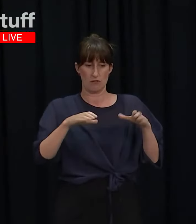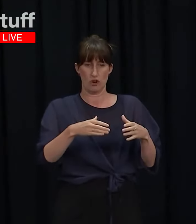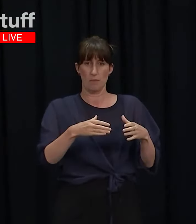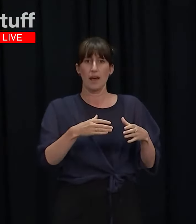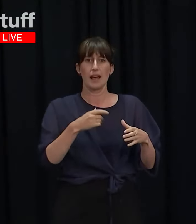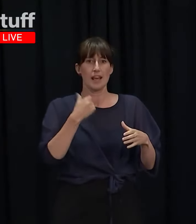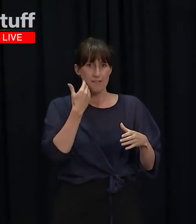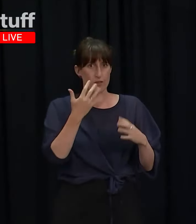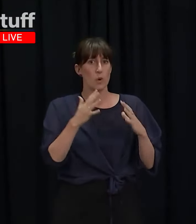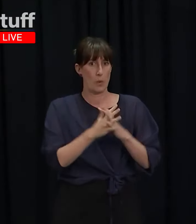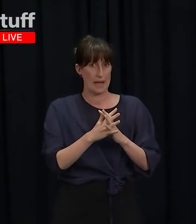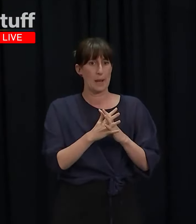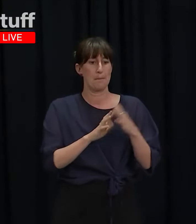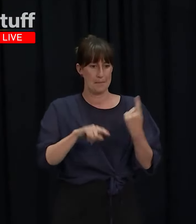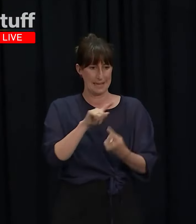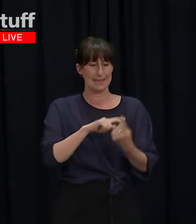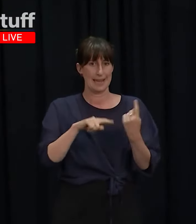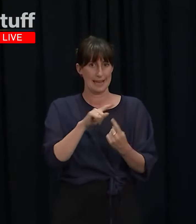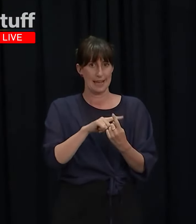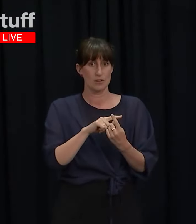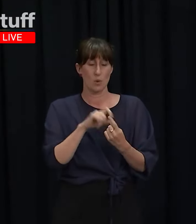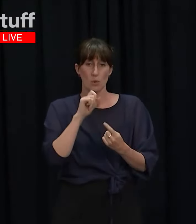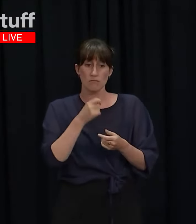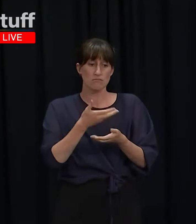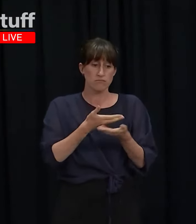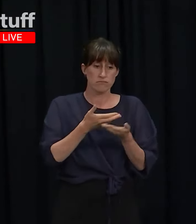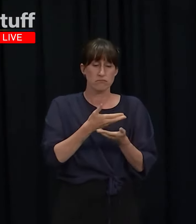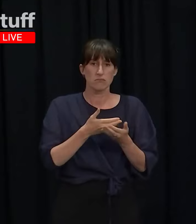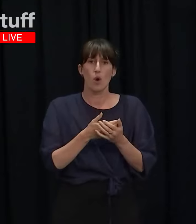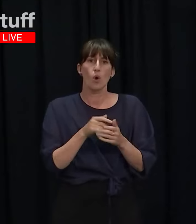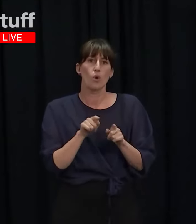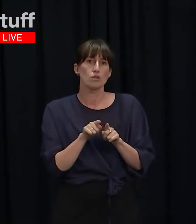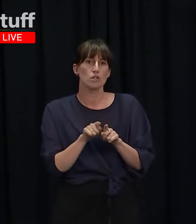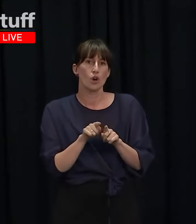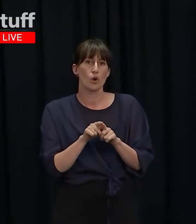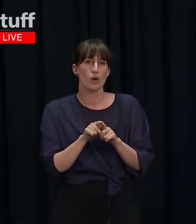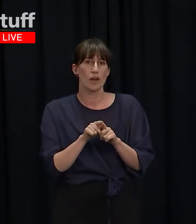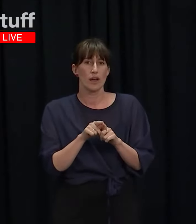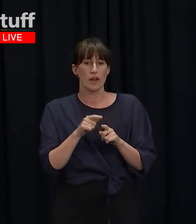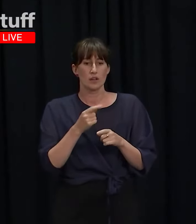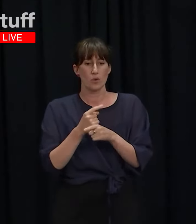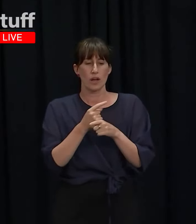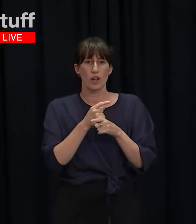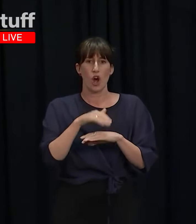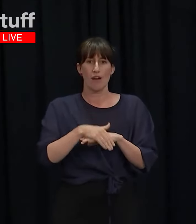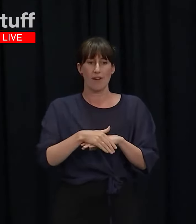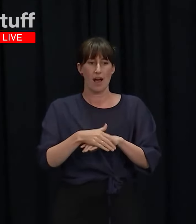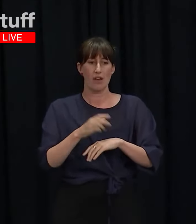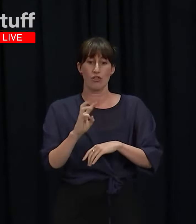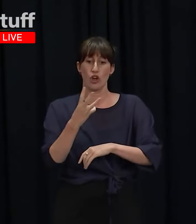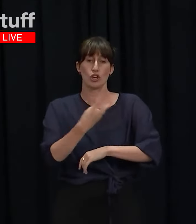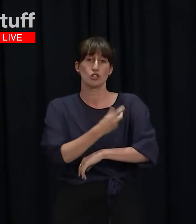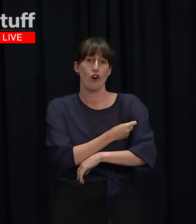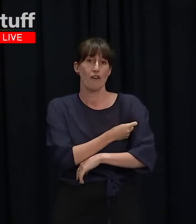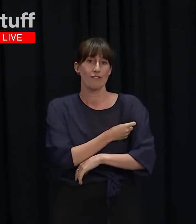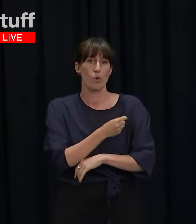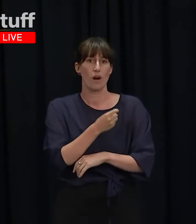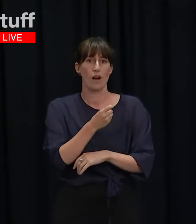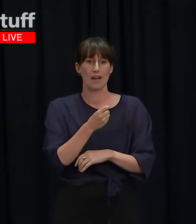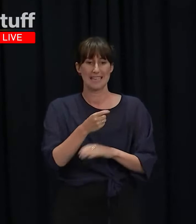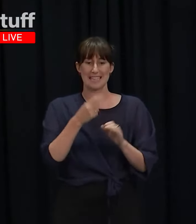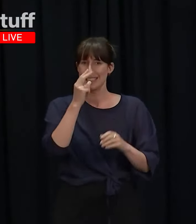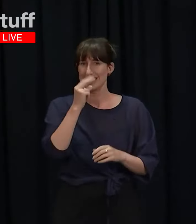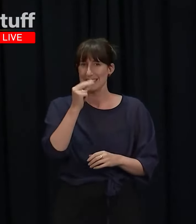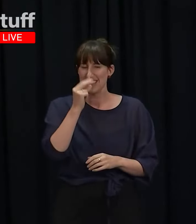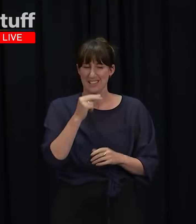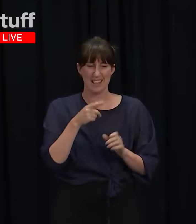is the issue of booster shots for 12 to 17-year-olds. Back to my comments on Sunday, actually Pfizer hasn't, to our best of our